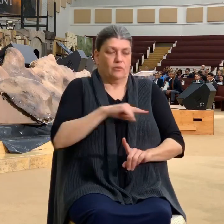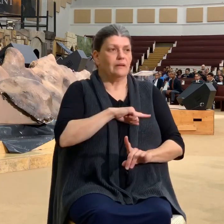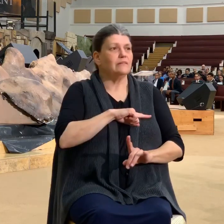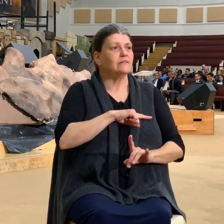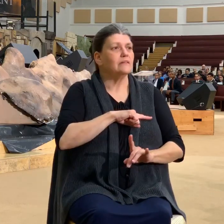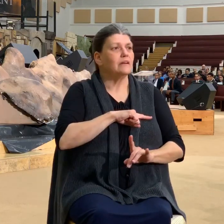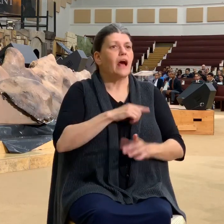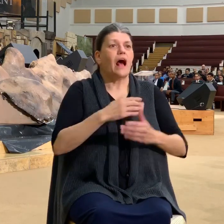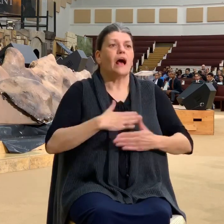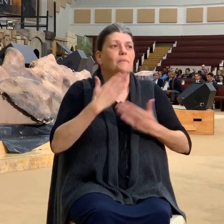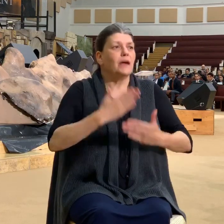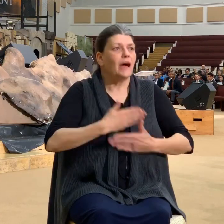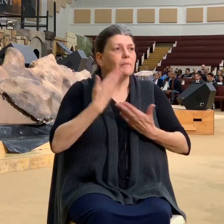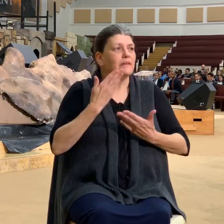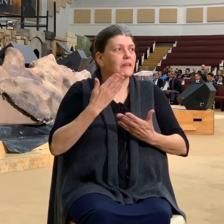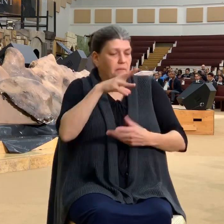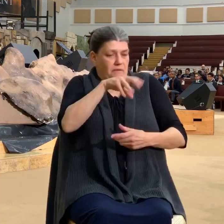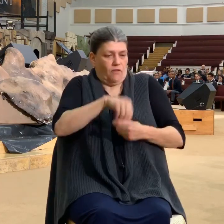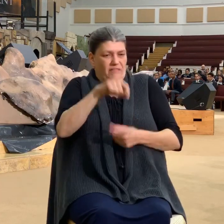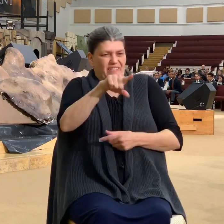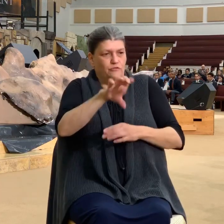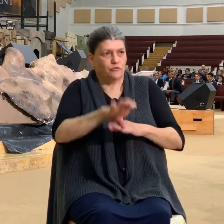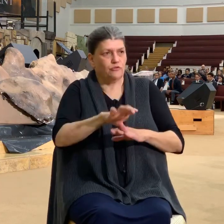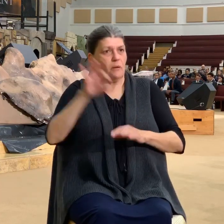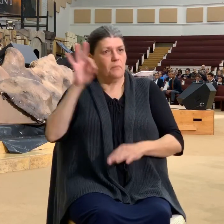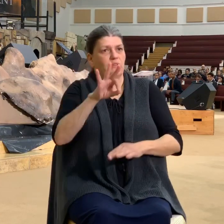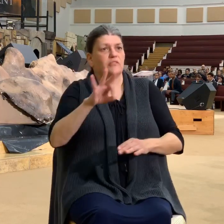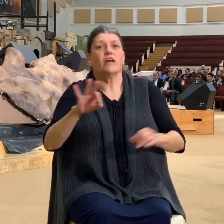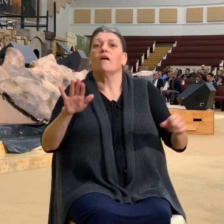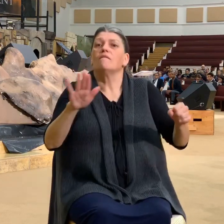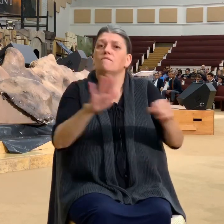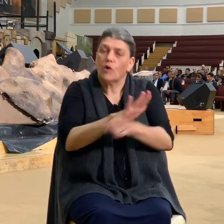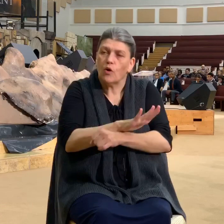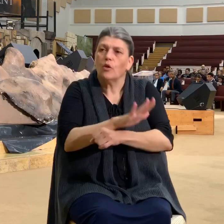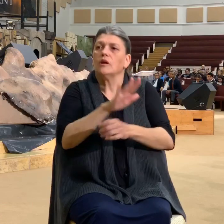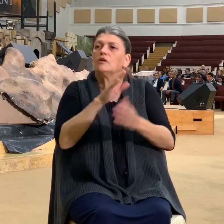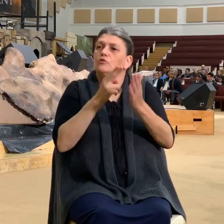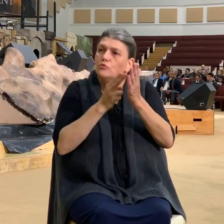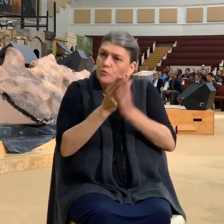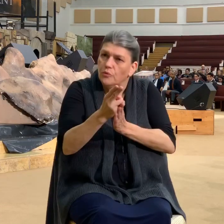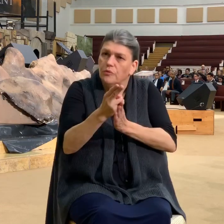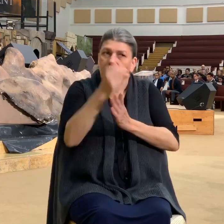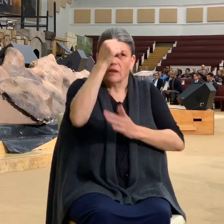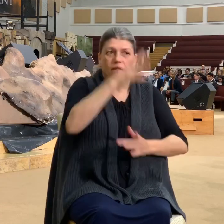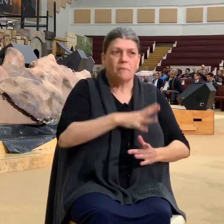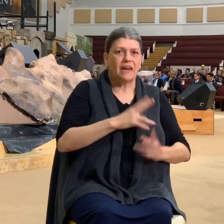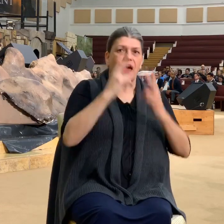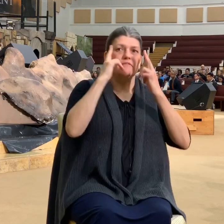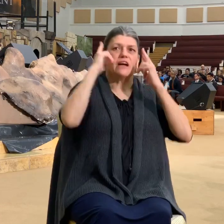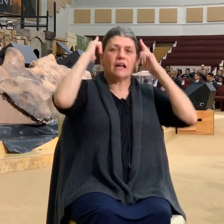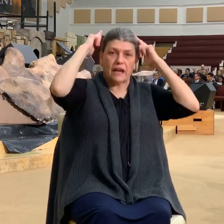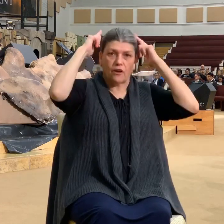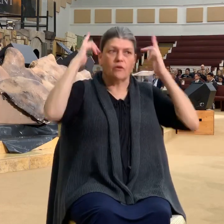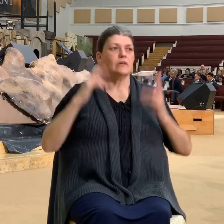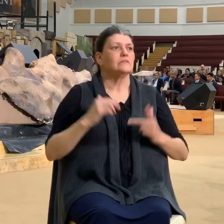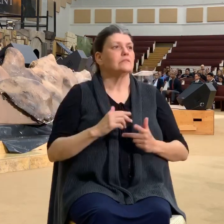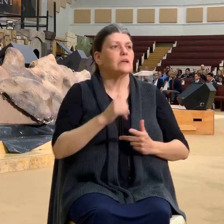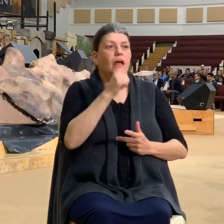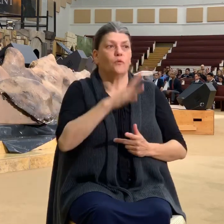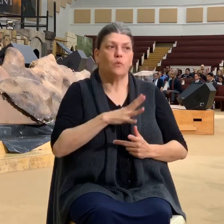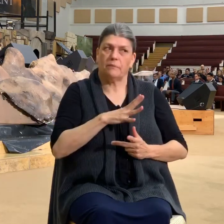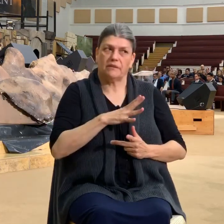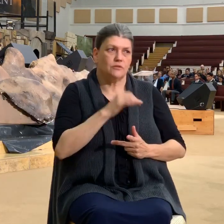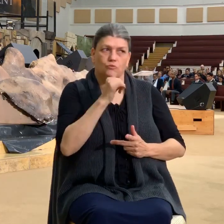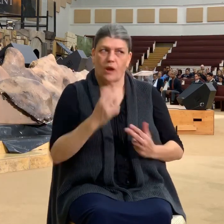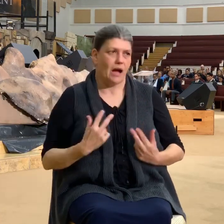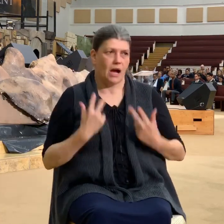that preaches the whole truth. And the men have cut hair and the ladies have uncut